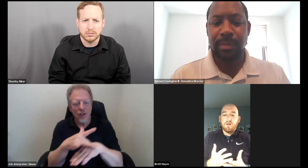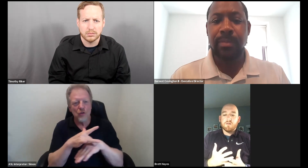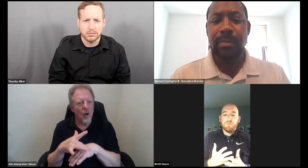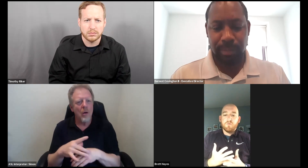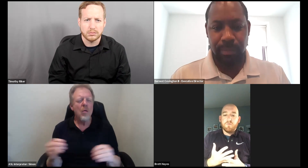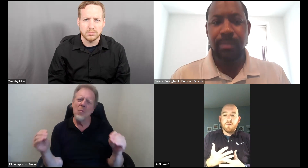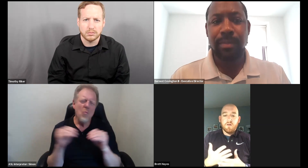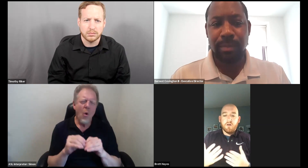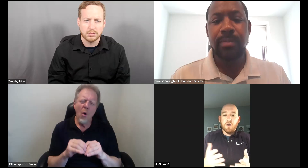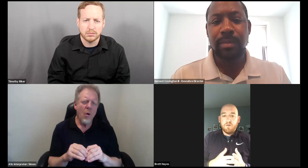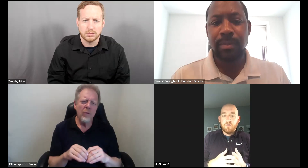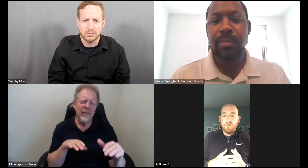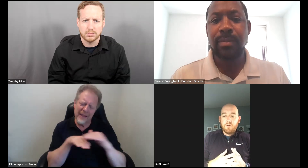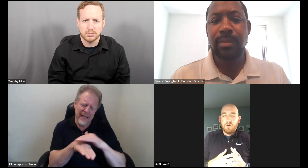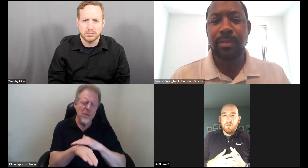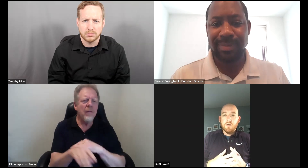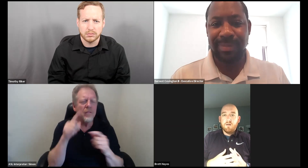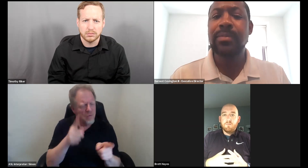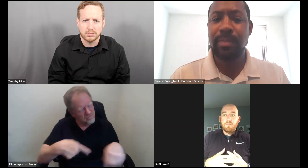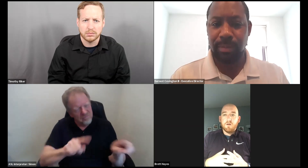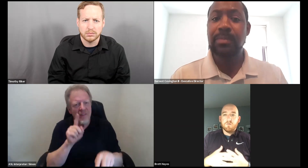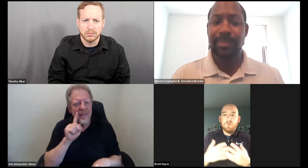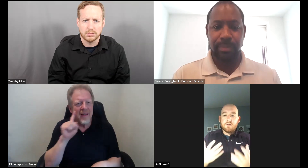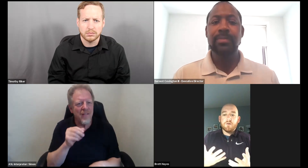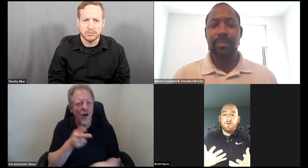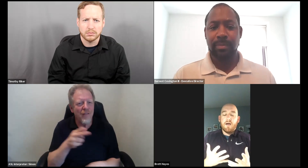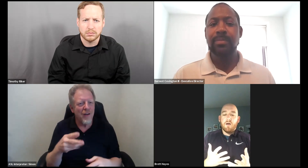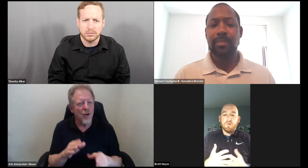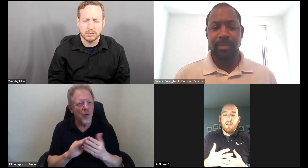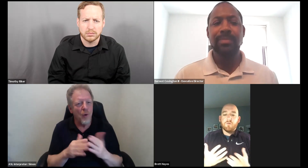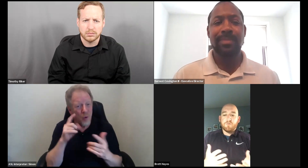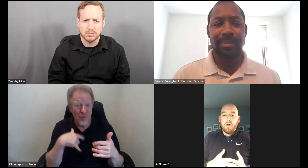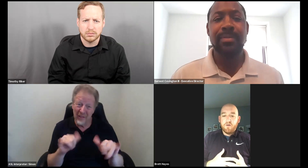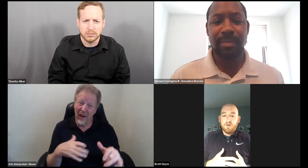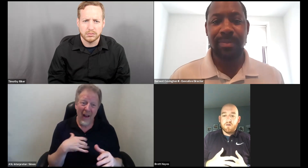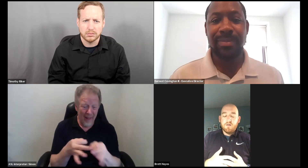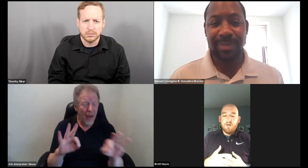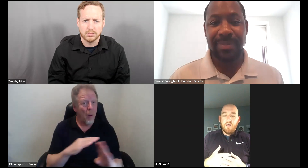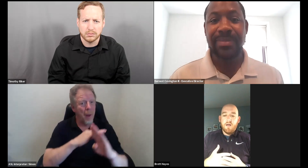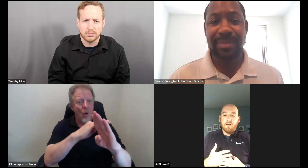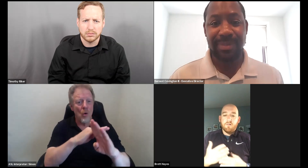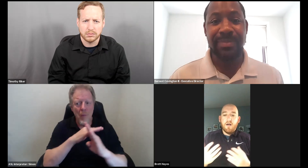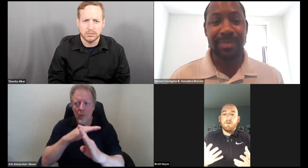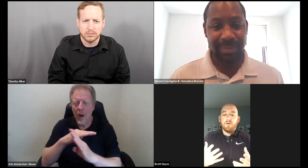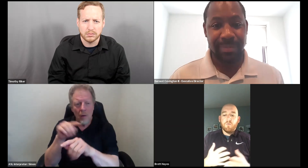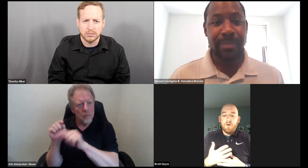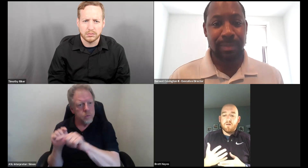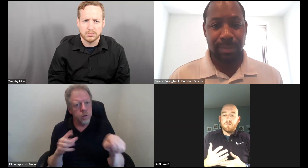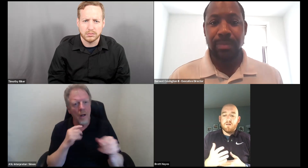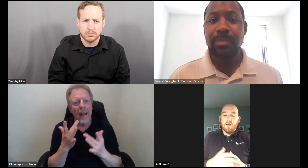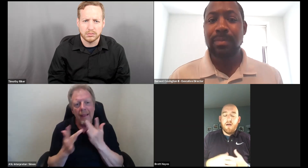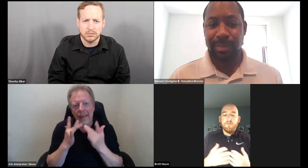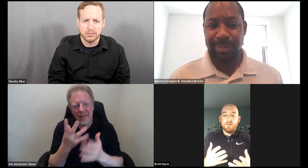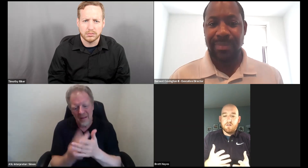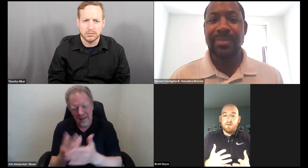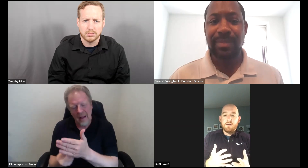more accessible for the deaf and hard of hearing community, because we still have a language barrier and a lack of awareness